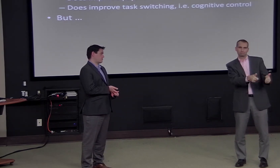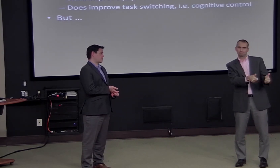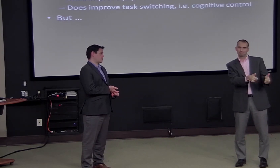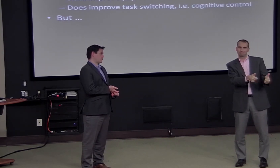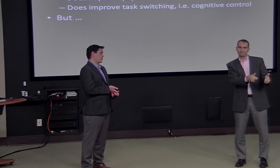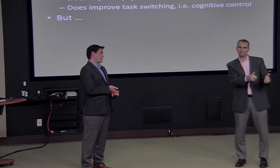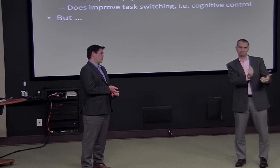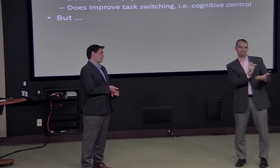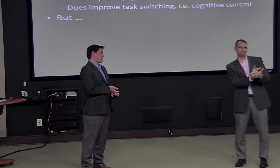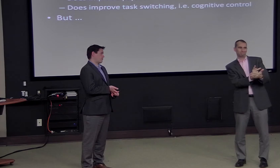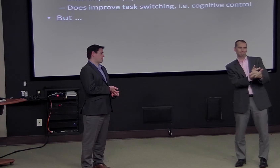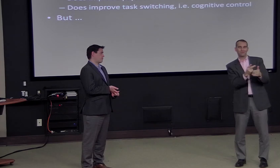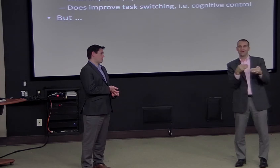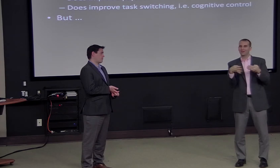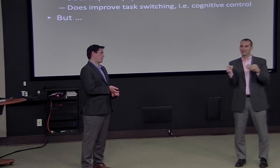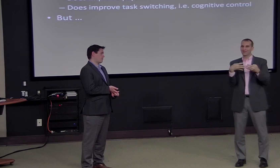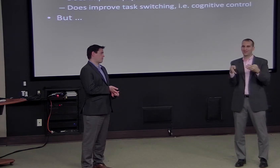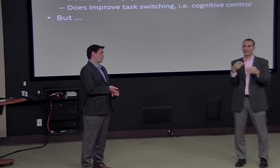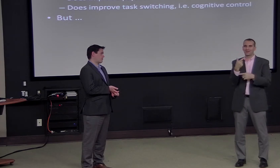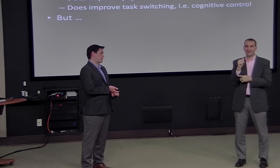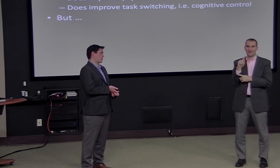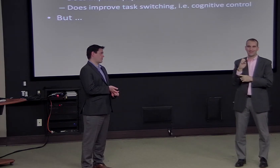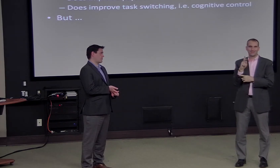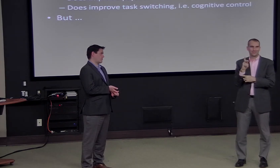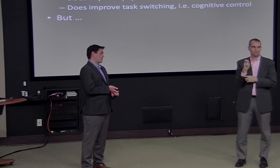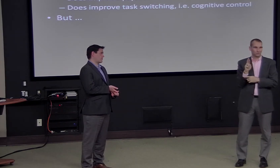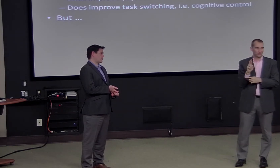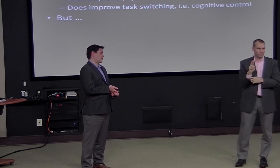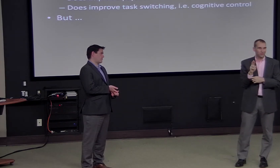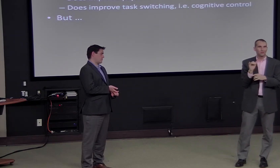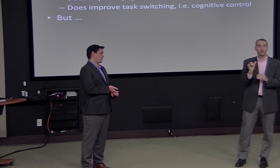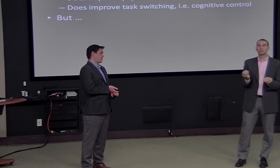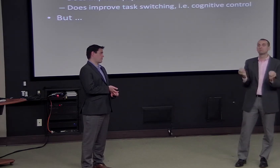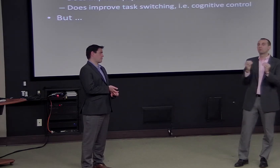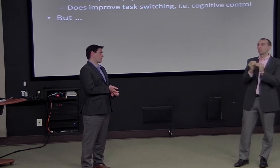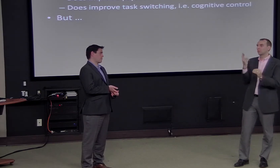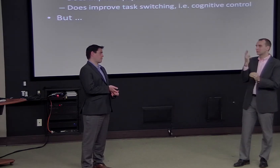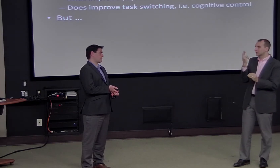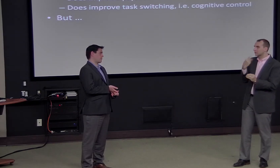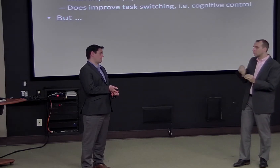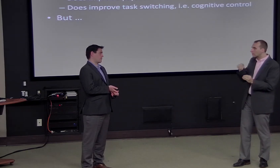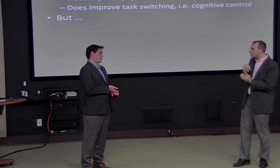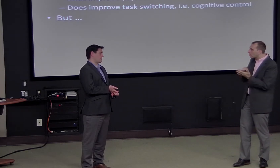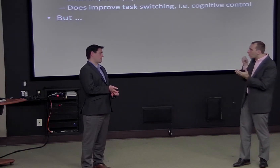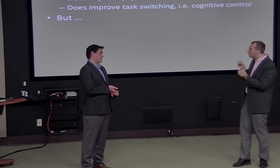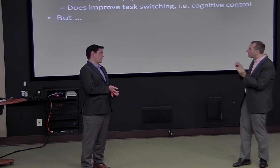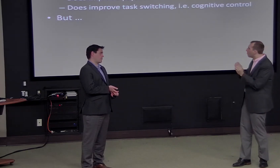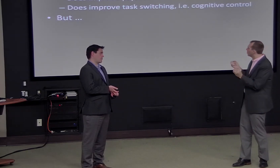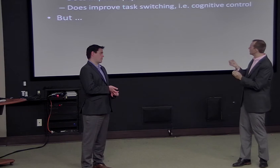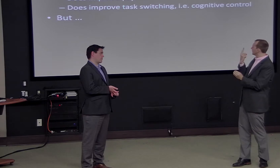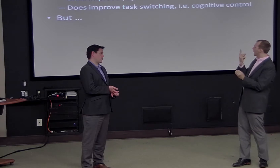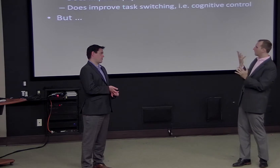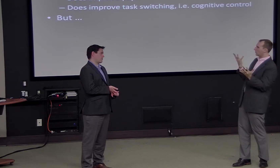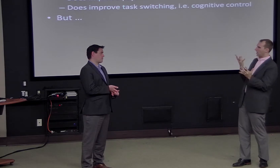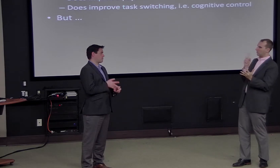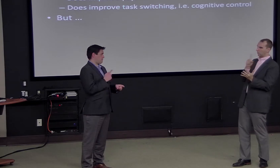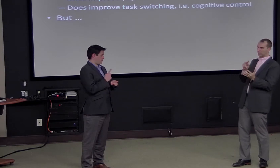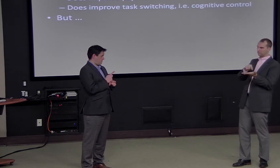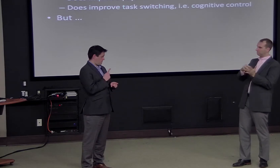in coming and going and taking a major, and there's no gatekeeper to different majors, and now we can